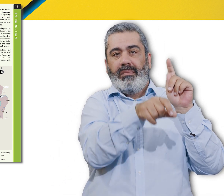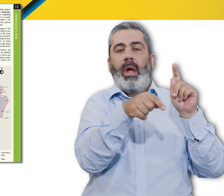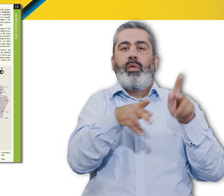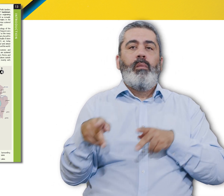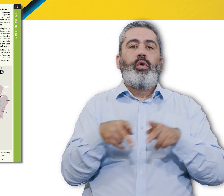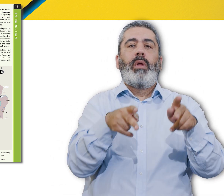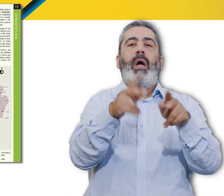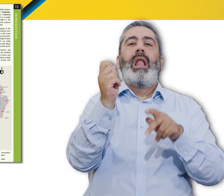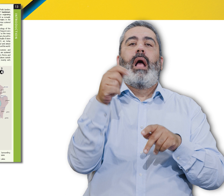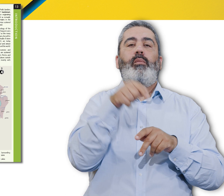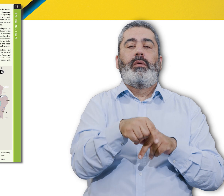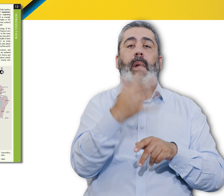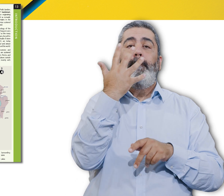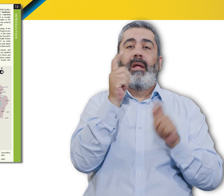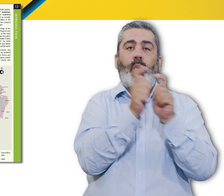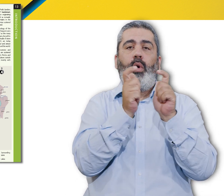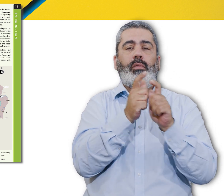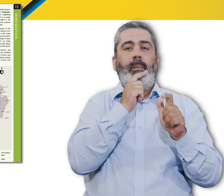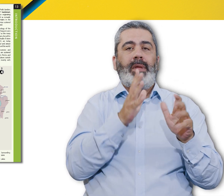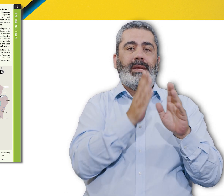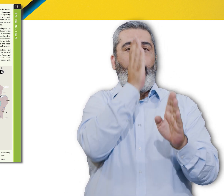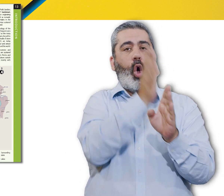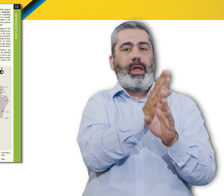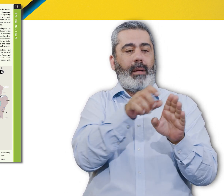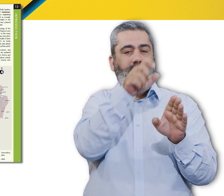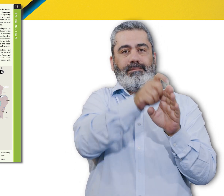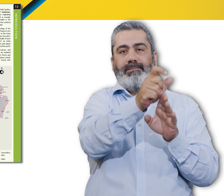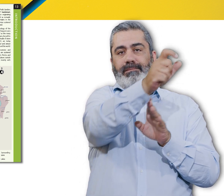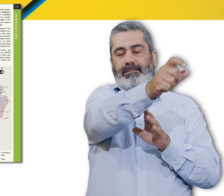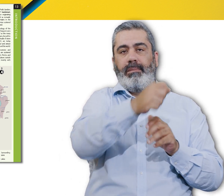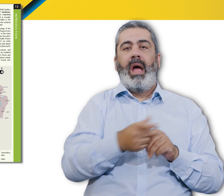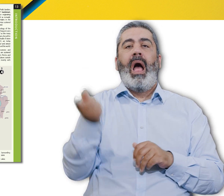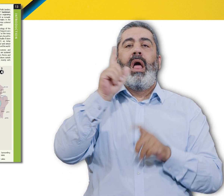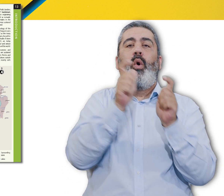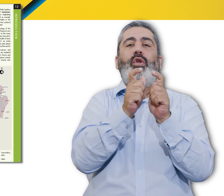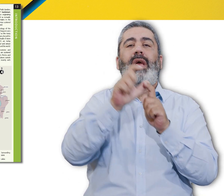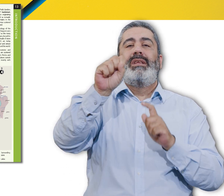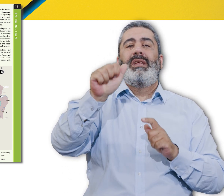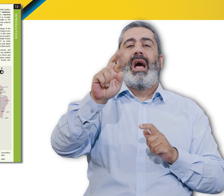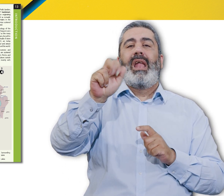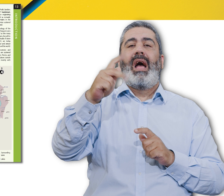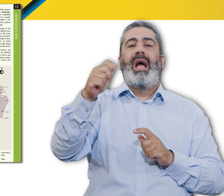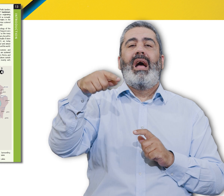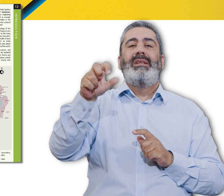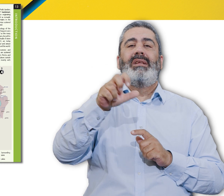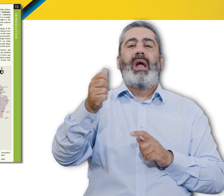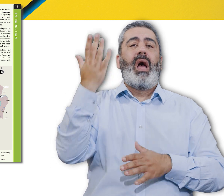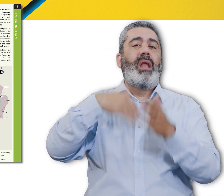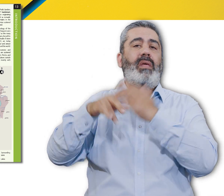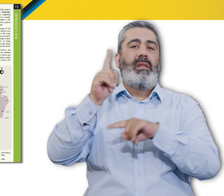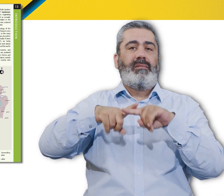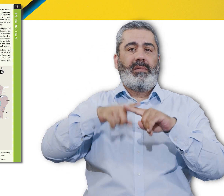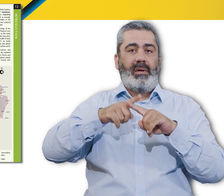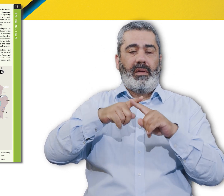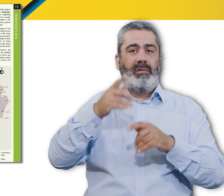the watershed of the Aliekmonas River, and 5 off Timonoprax borders. And the villages of Sarakitsani, an ancient